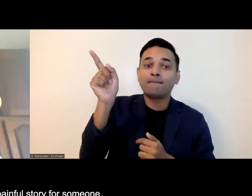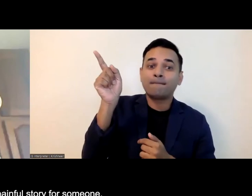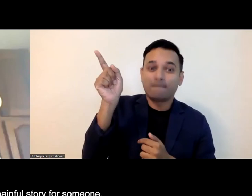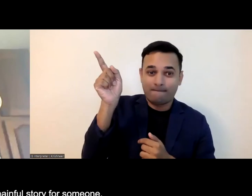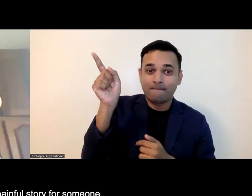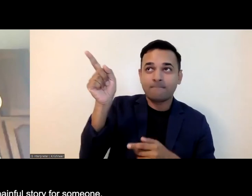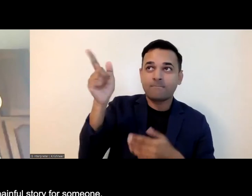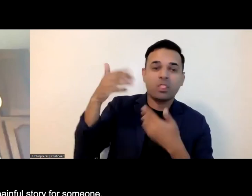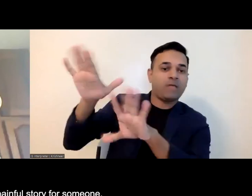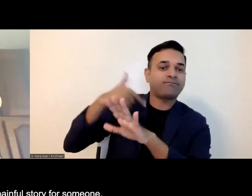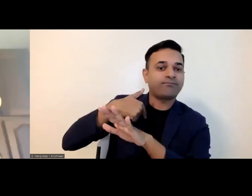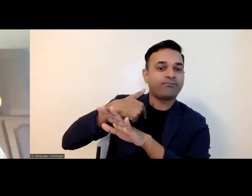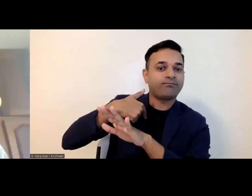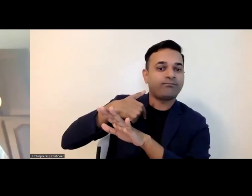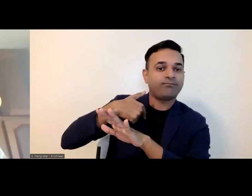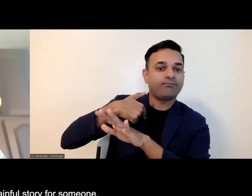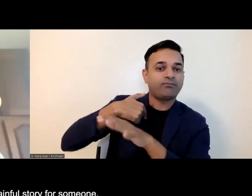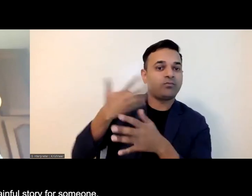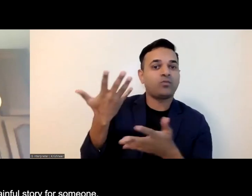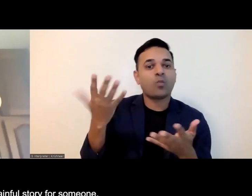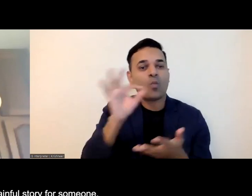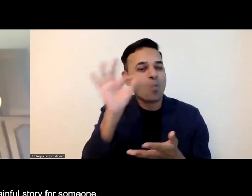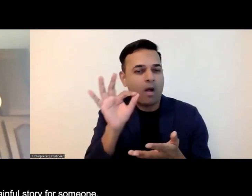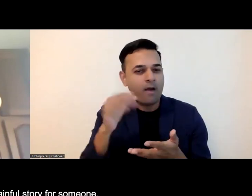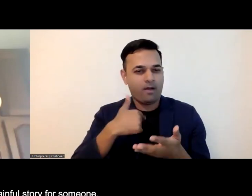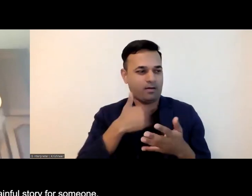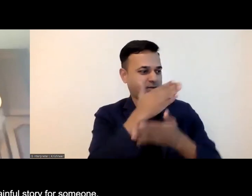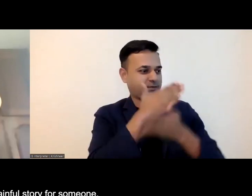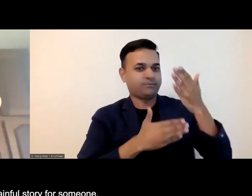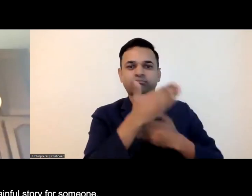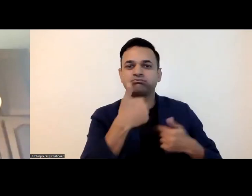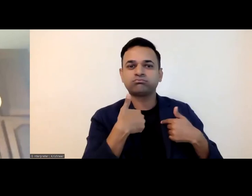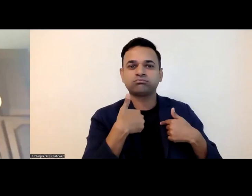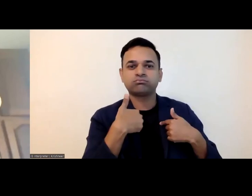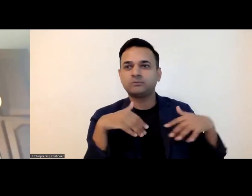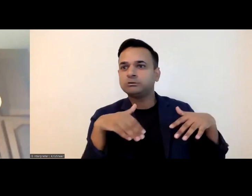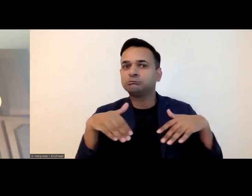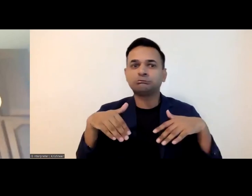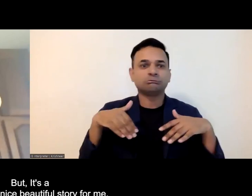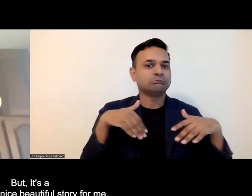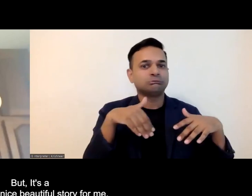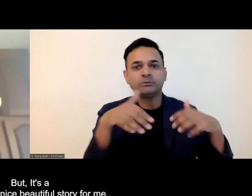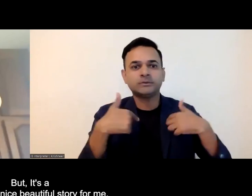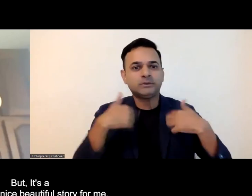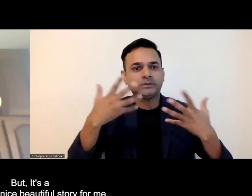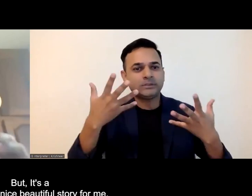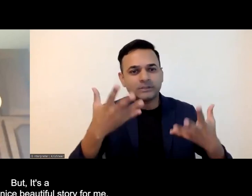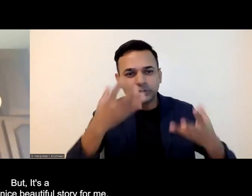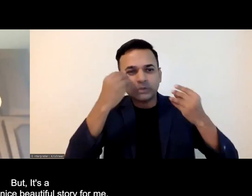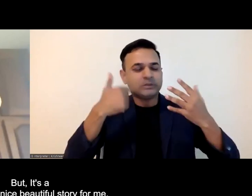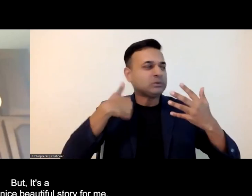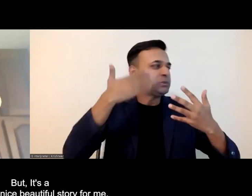It's just a painful story for someone. It's just painful story for someone, but it's very really